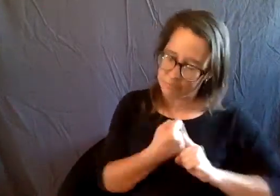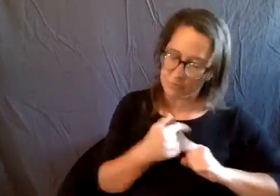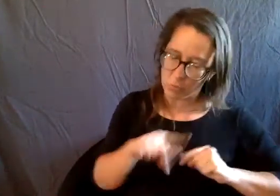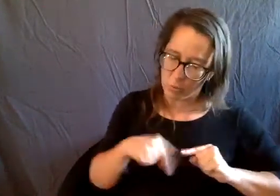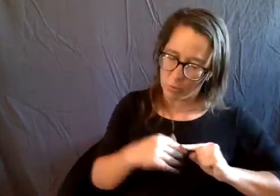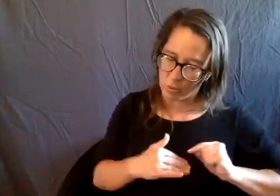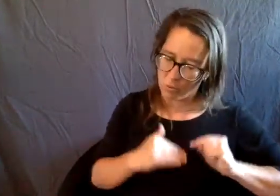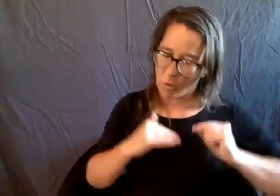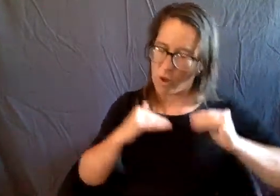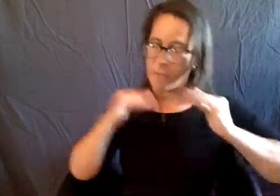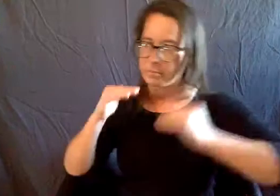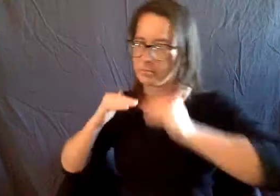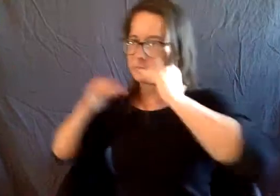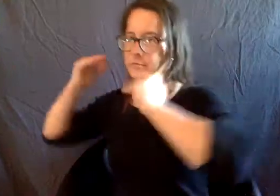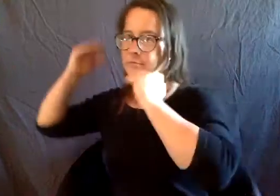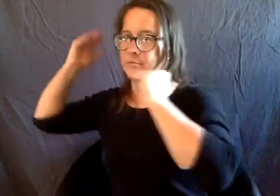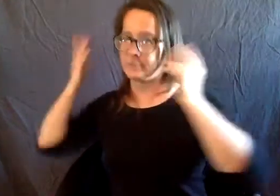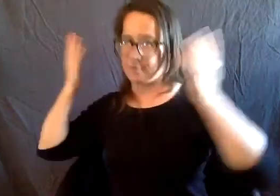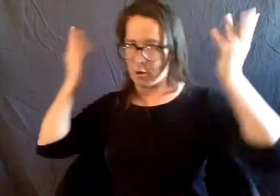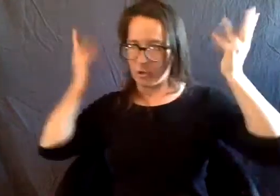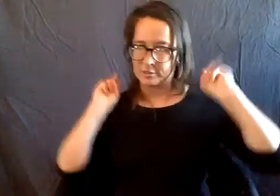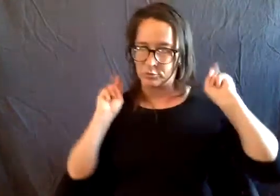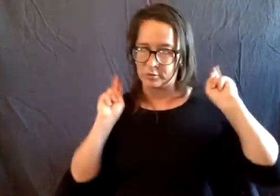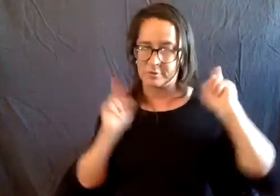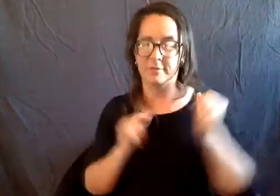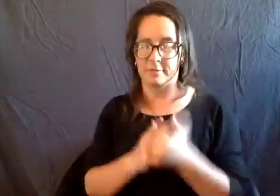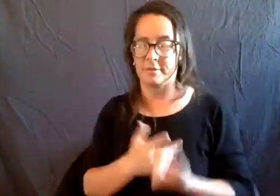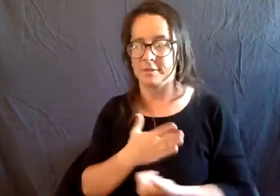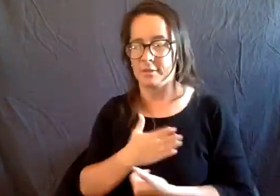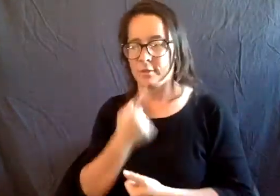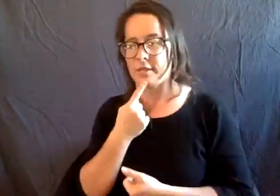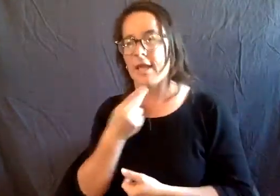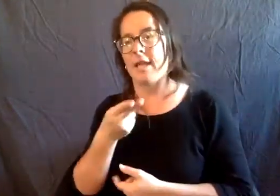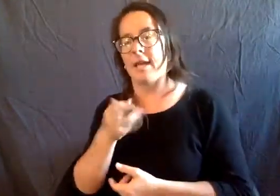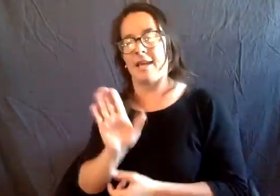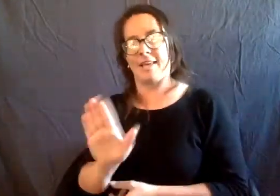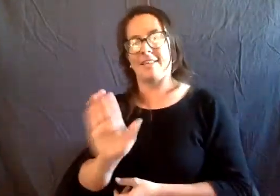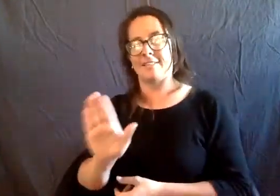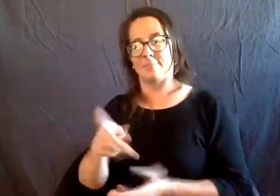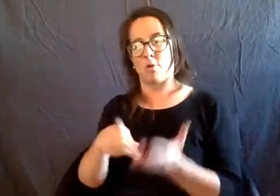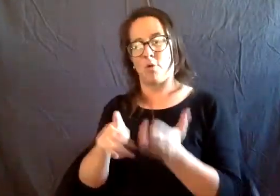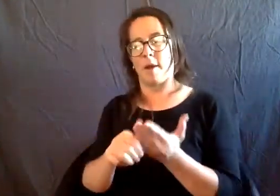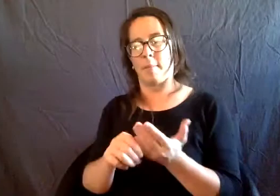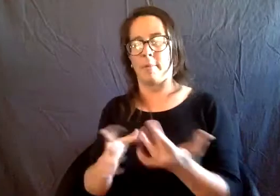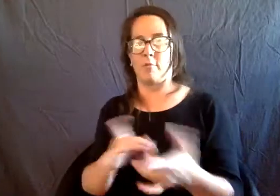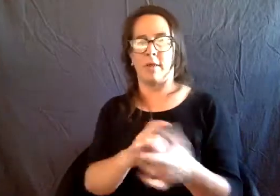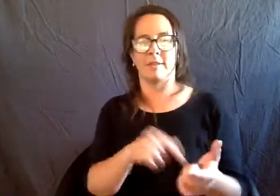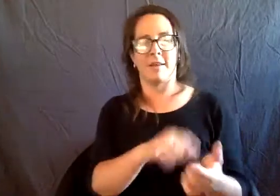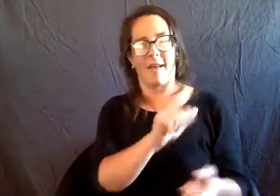going to give my husband some credit, because he always says this thing that his program, but it applies to Al-Anon as well. It's like